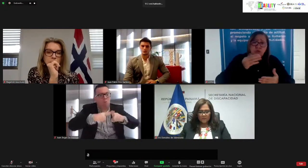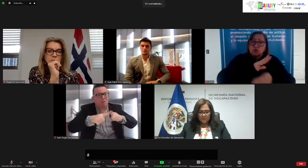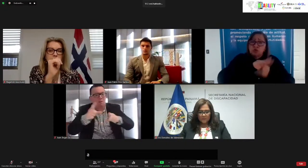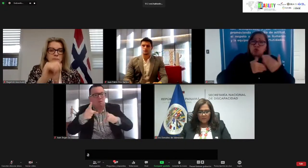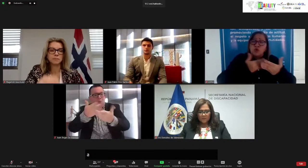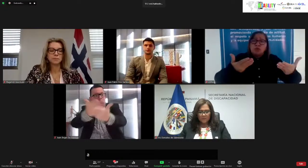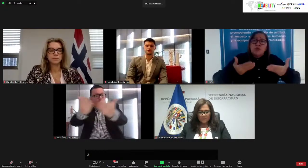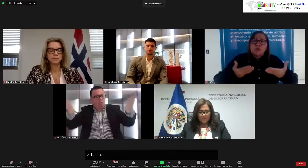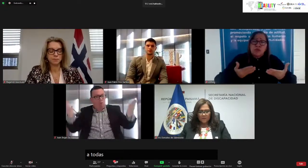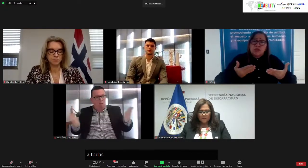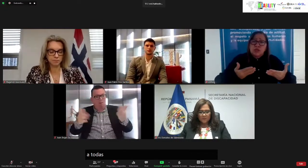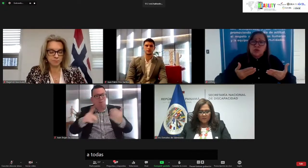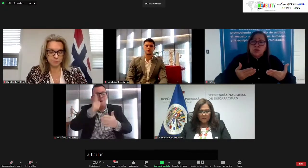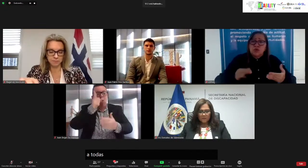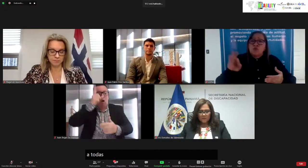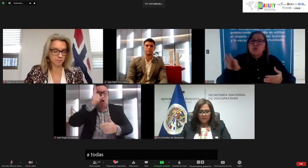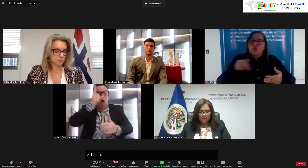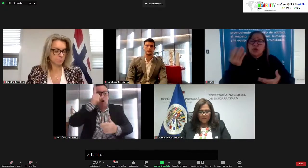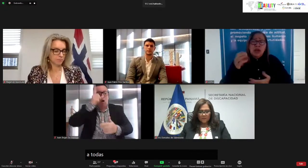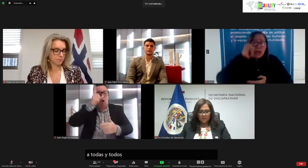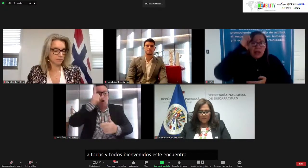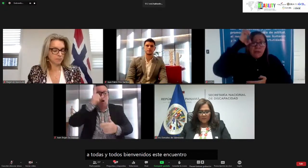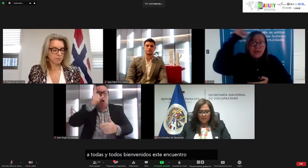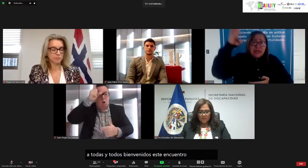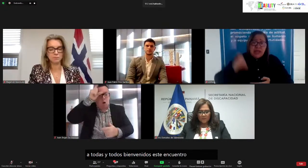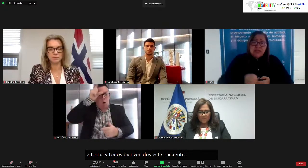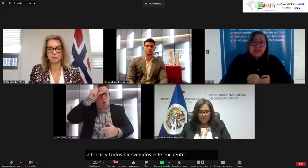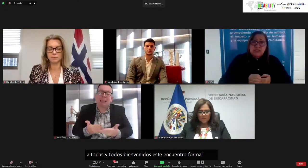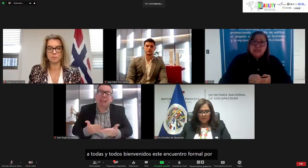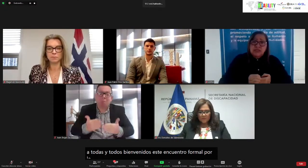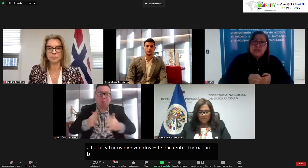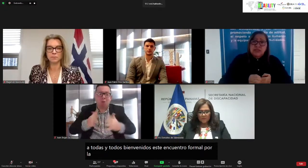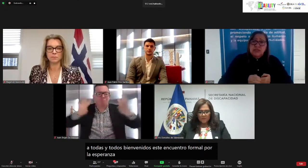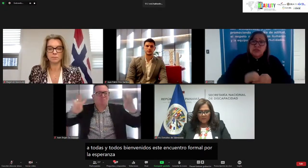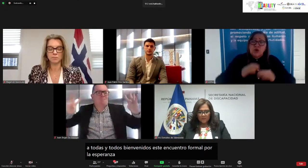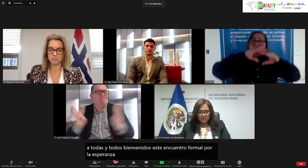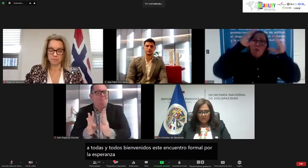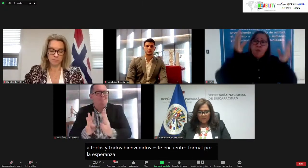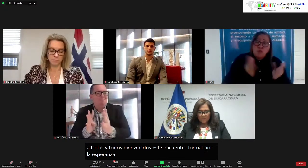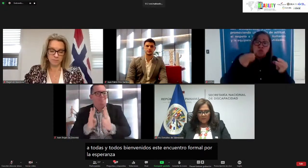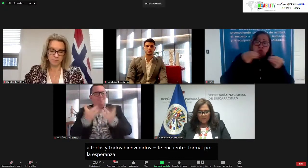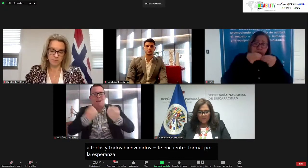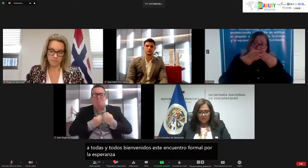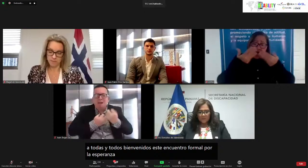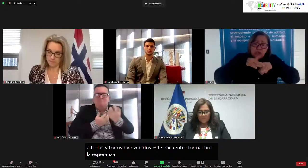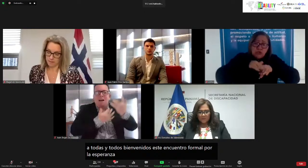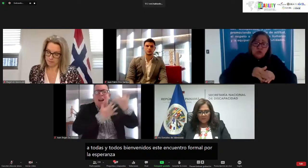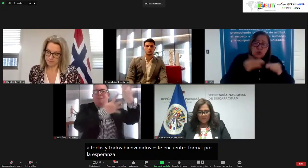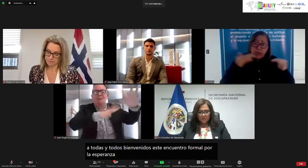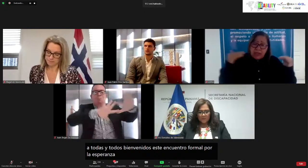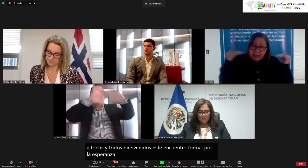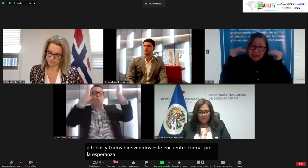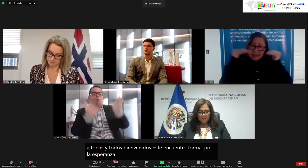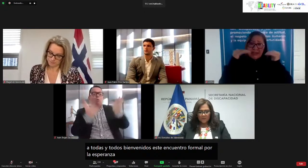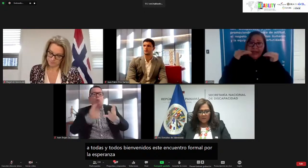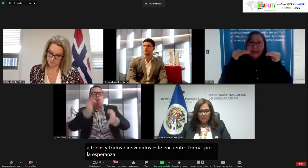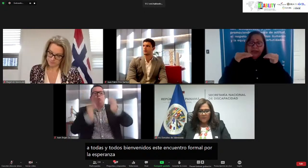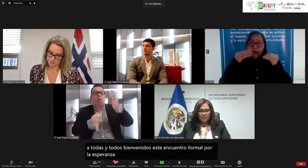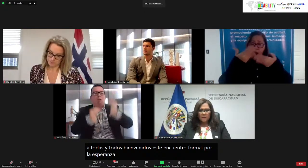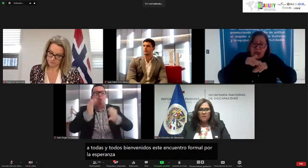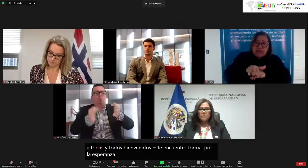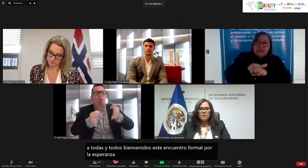for everyone welcome to this space for hope in the